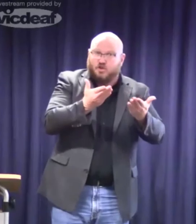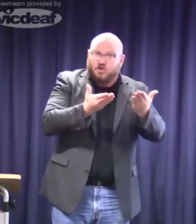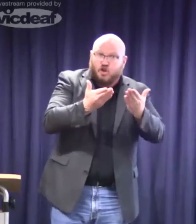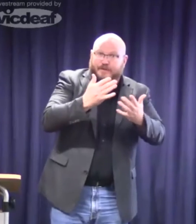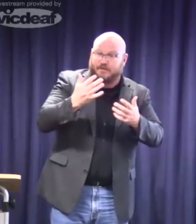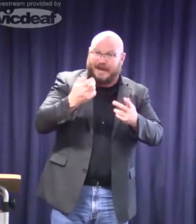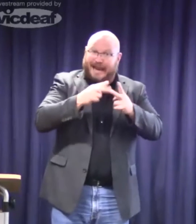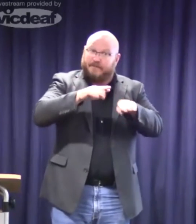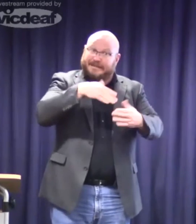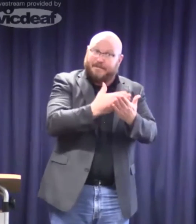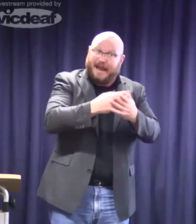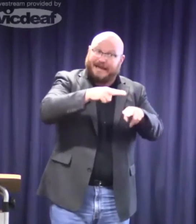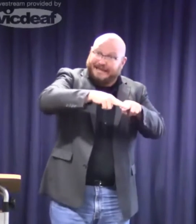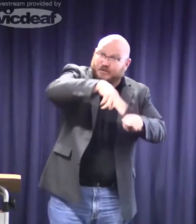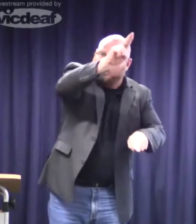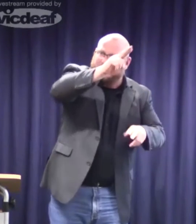more of one.